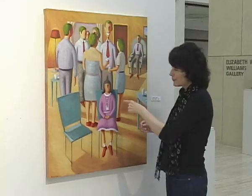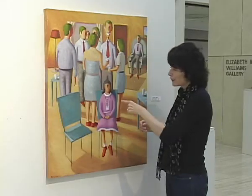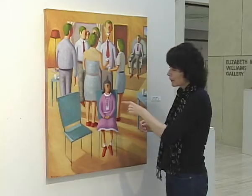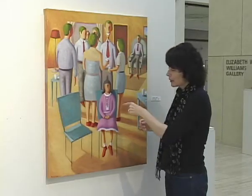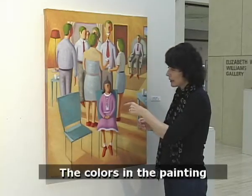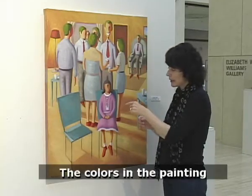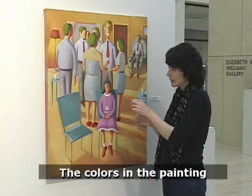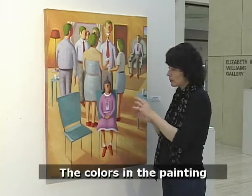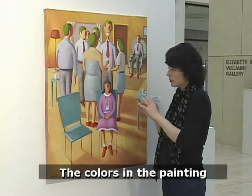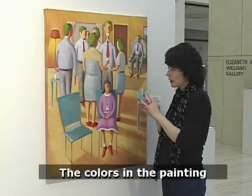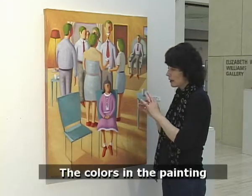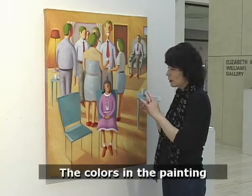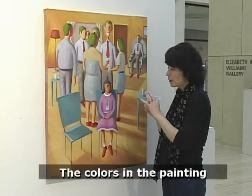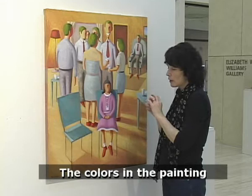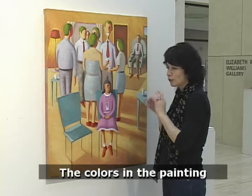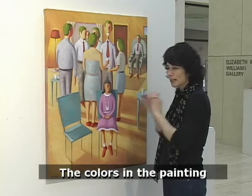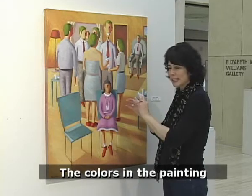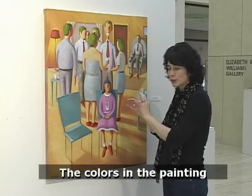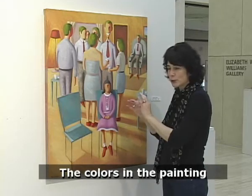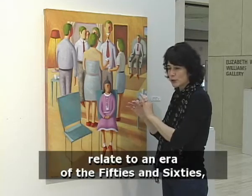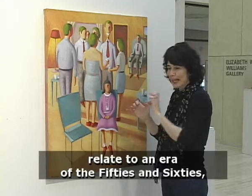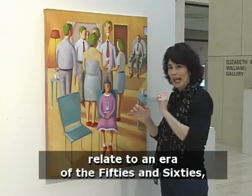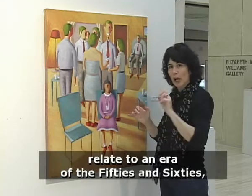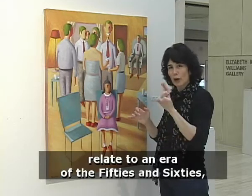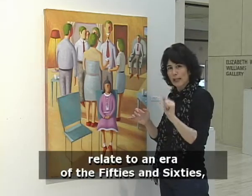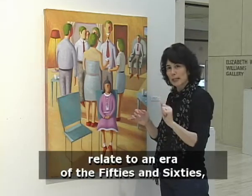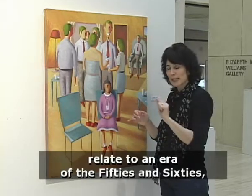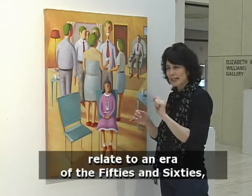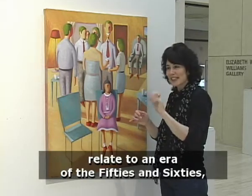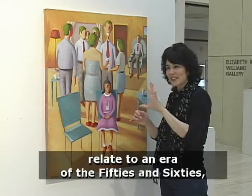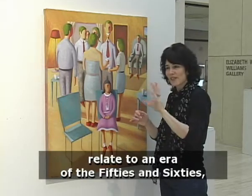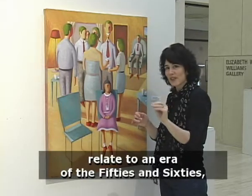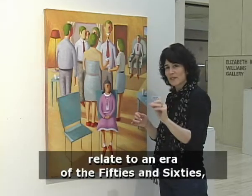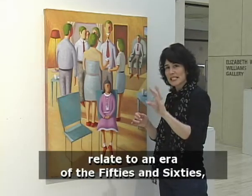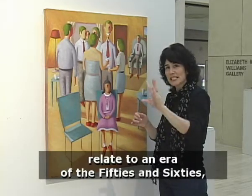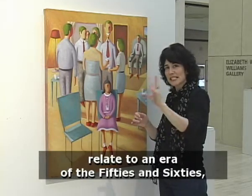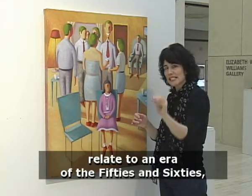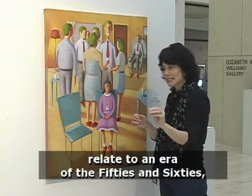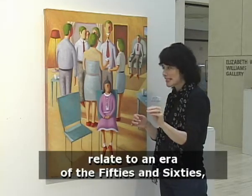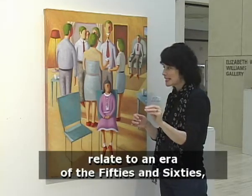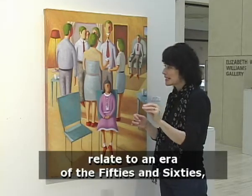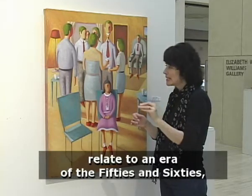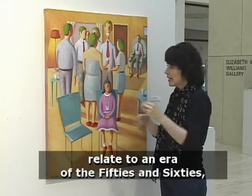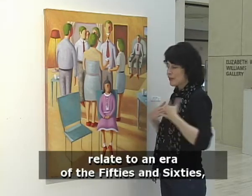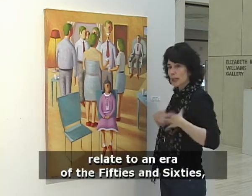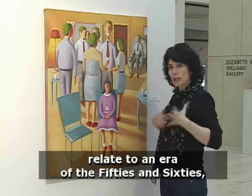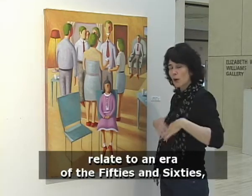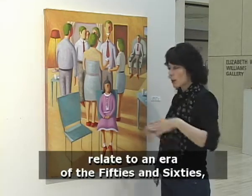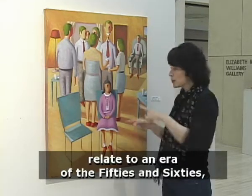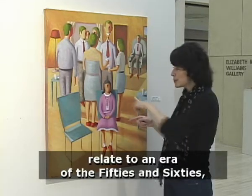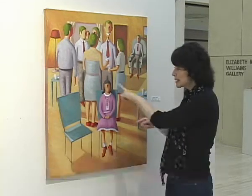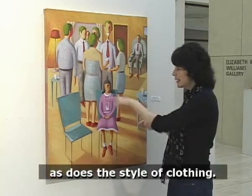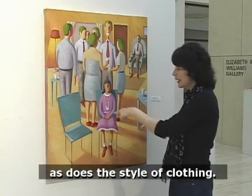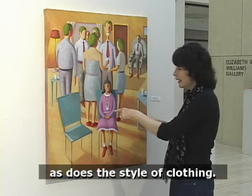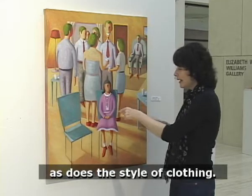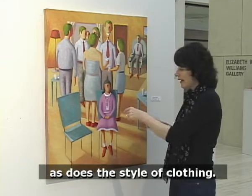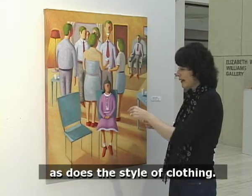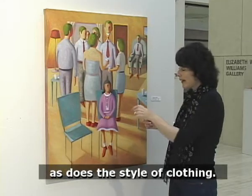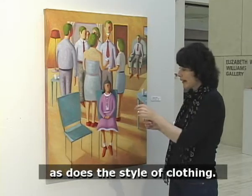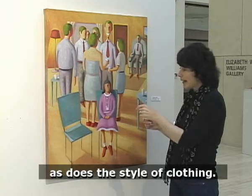The colors in the painting relate to an era of the 50s and 60s, as does the style of